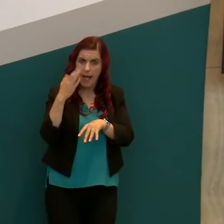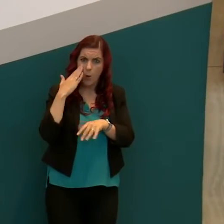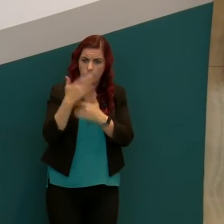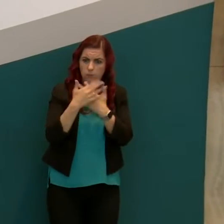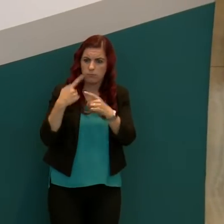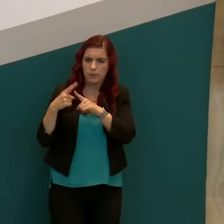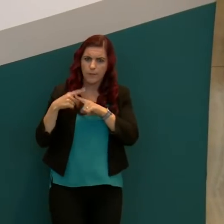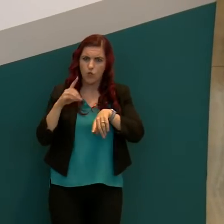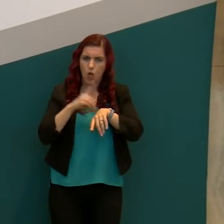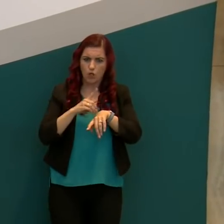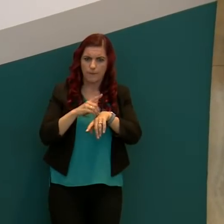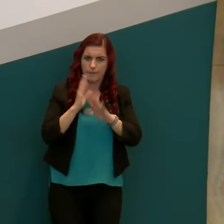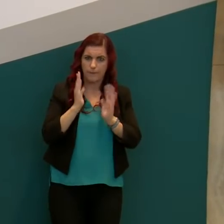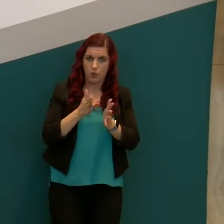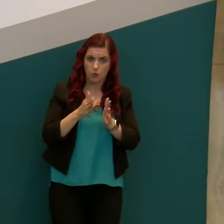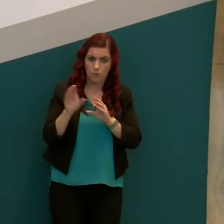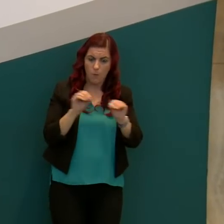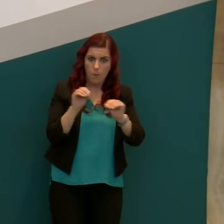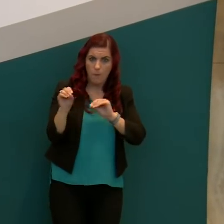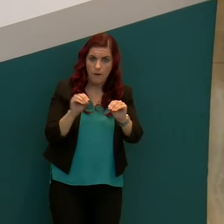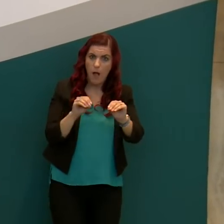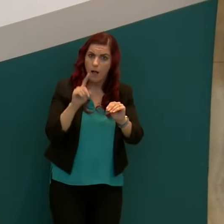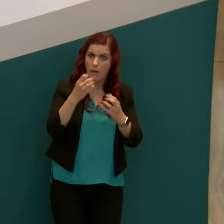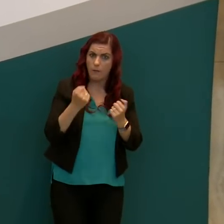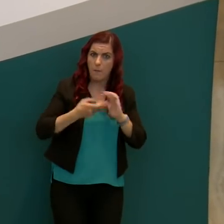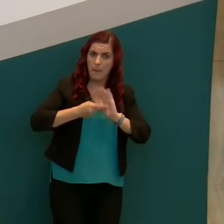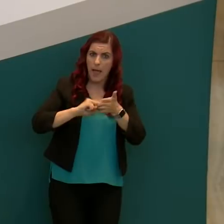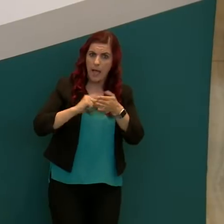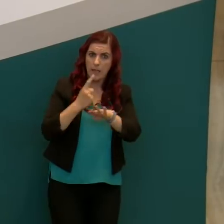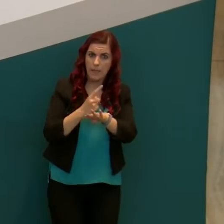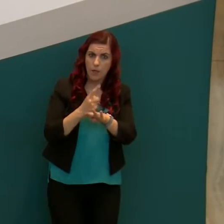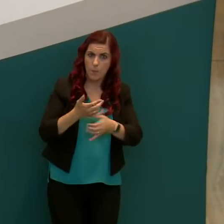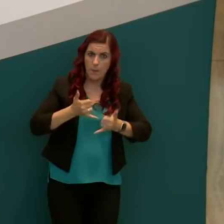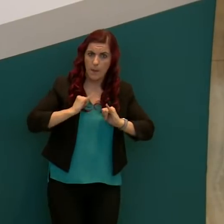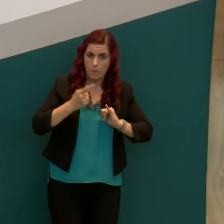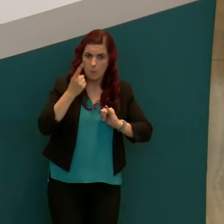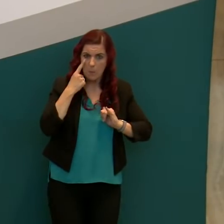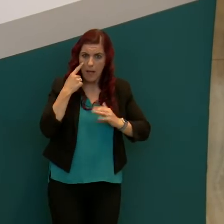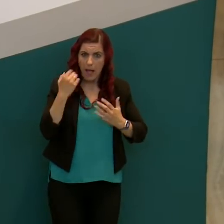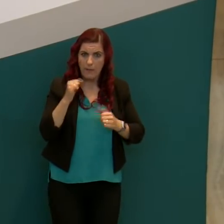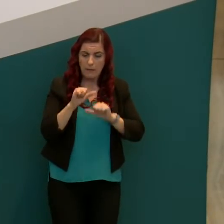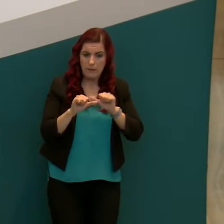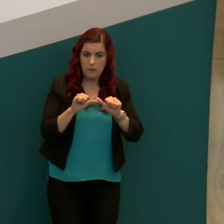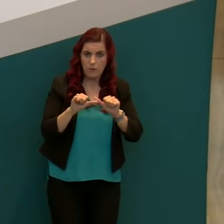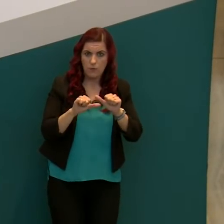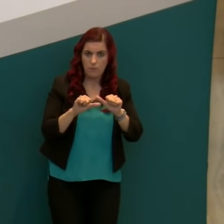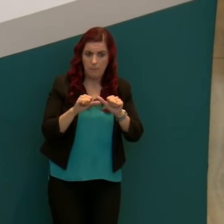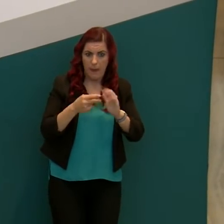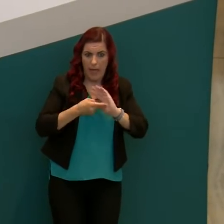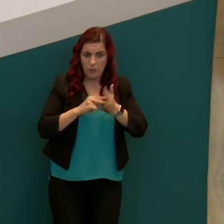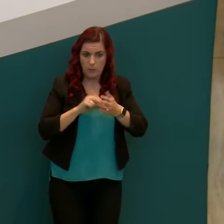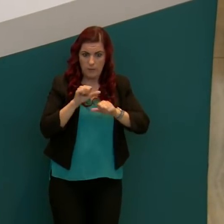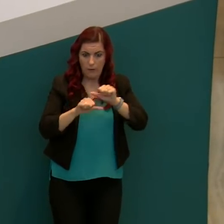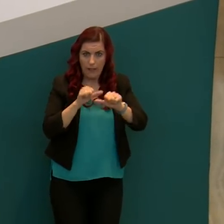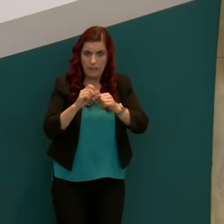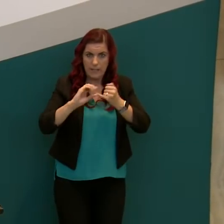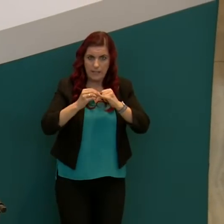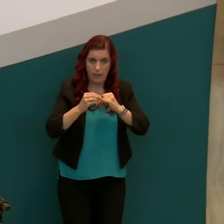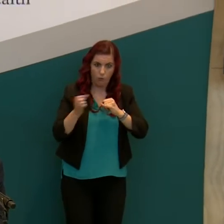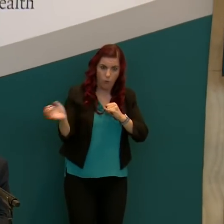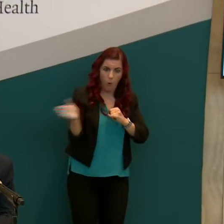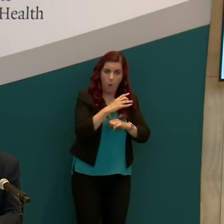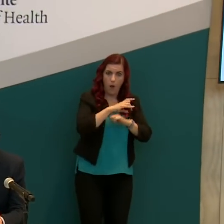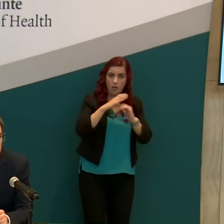between wards. Is there plans to carry out sort of that idea of serial testing within the entire hospital? And if not, why not?